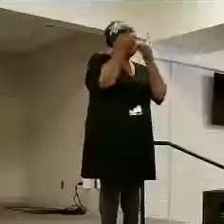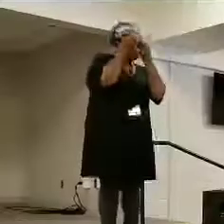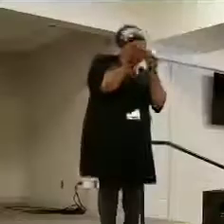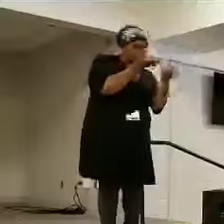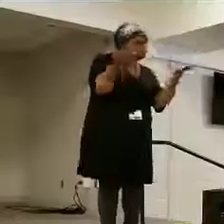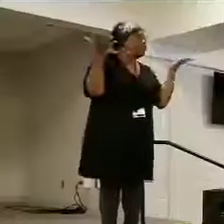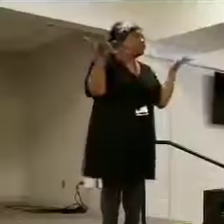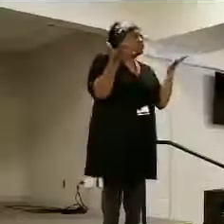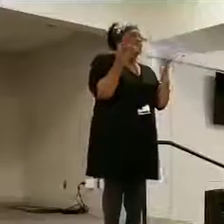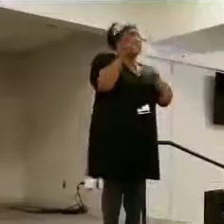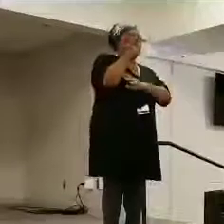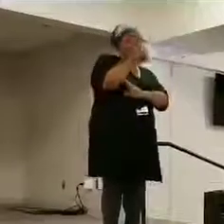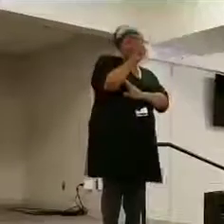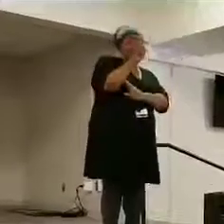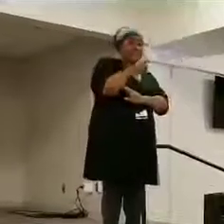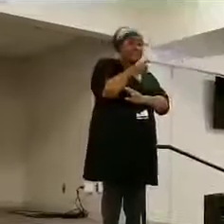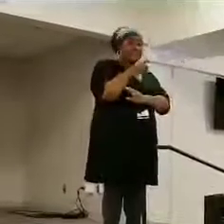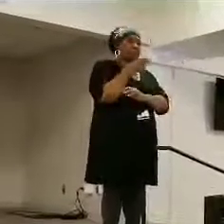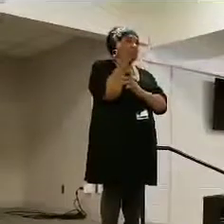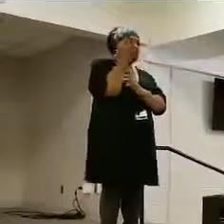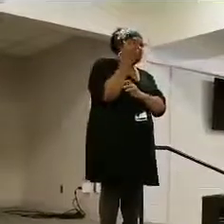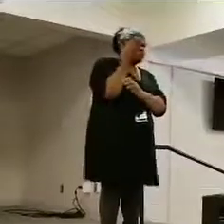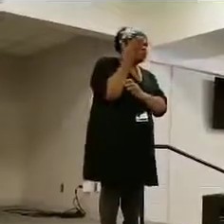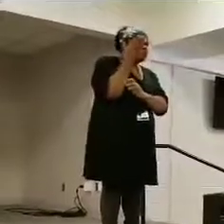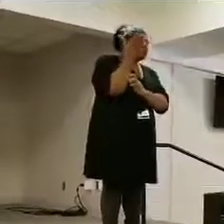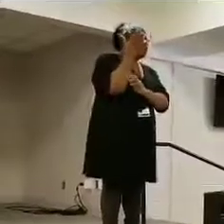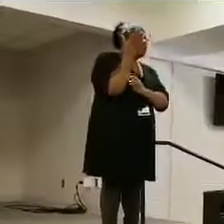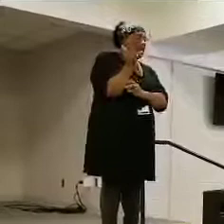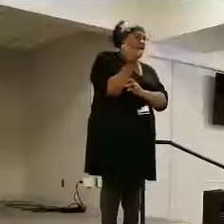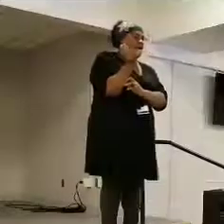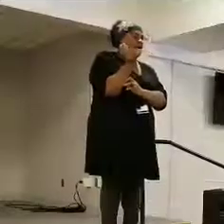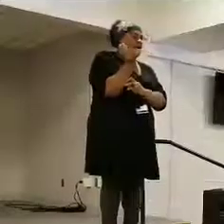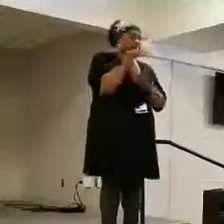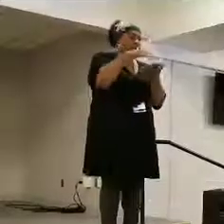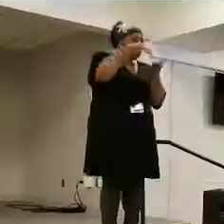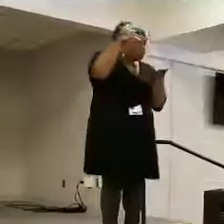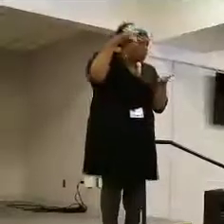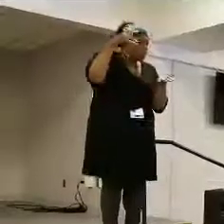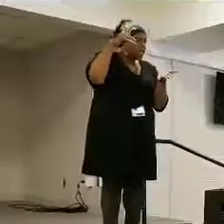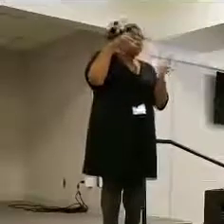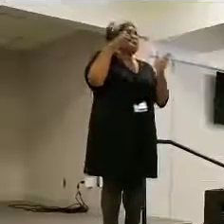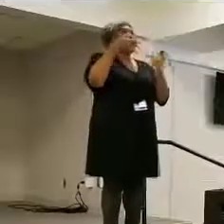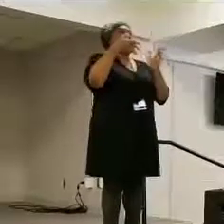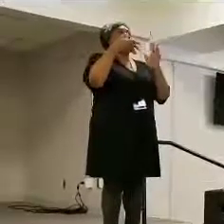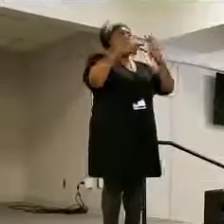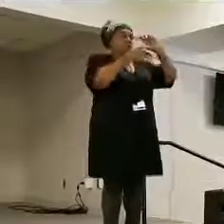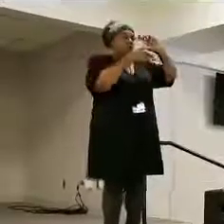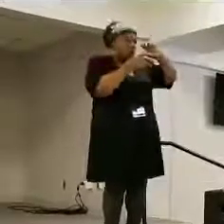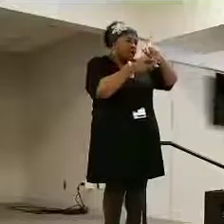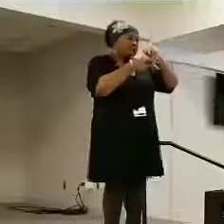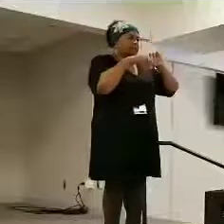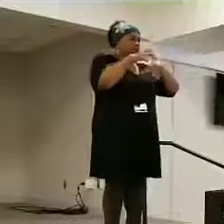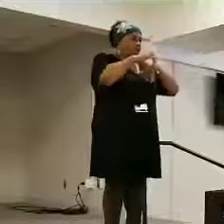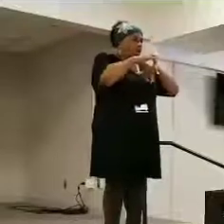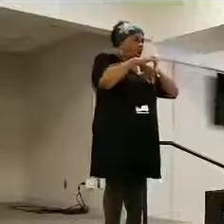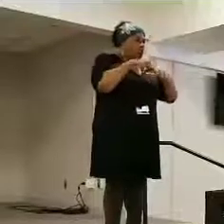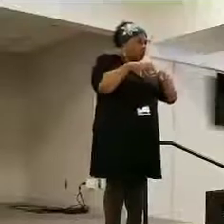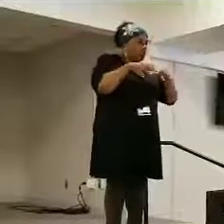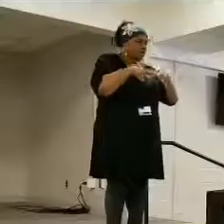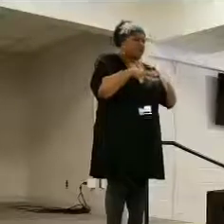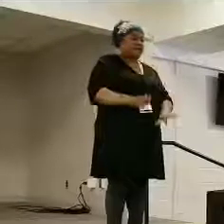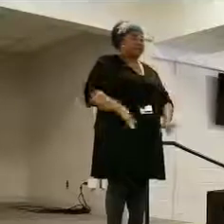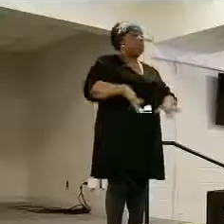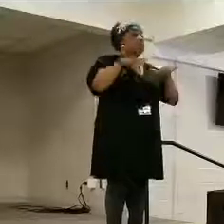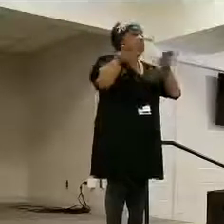you on the necessary conditions in order for hurricanes, tornadoes, earthquakes, and floods to